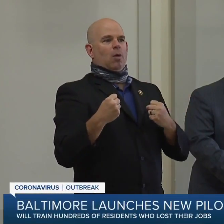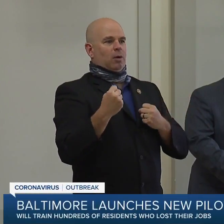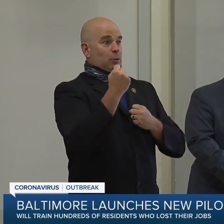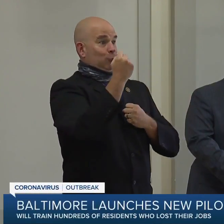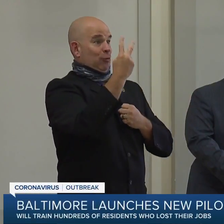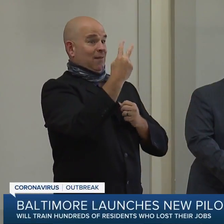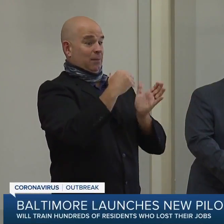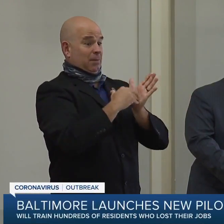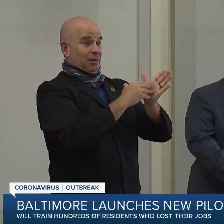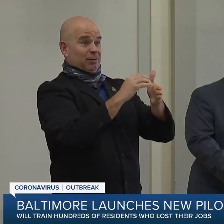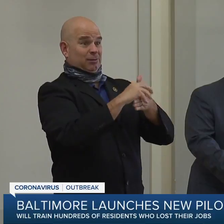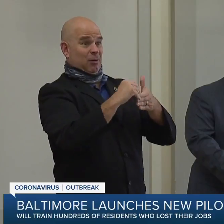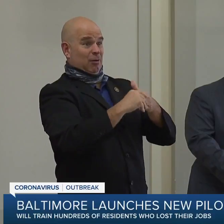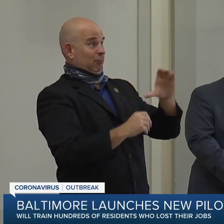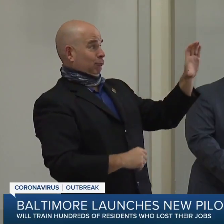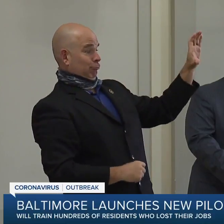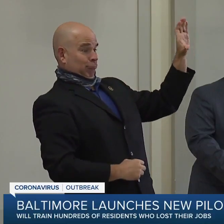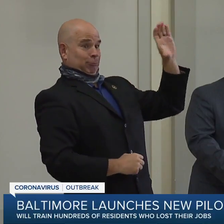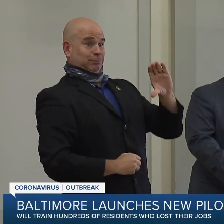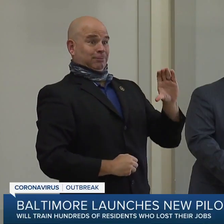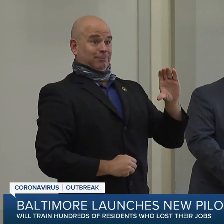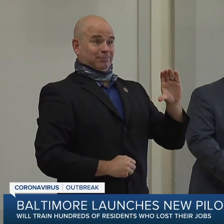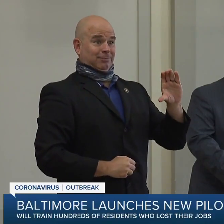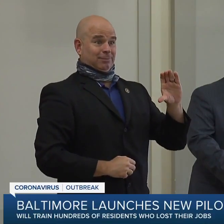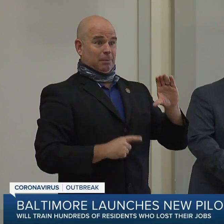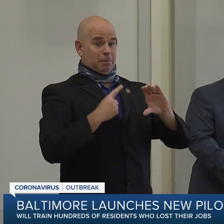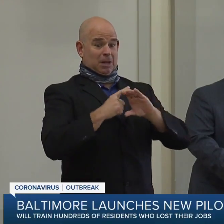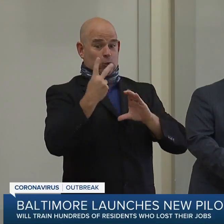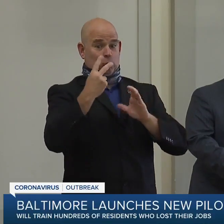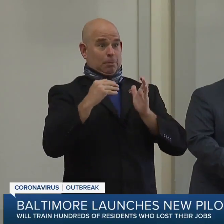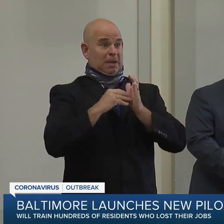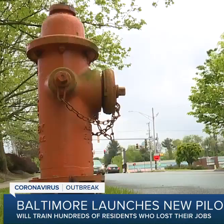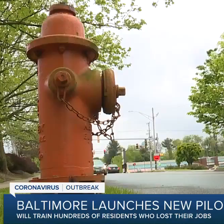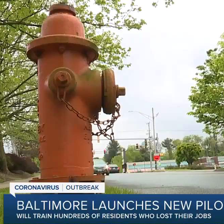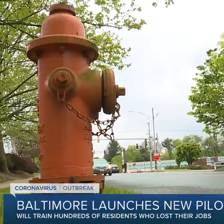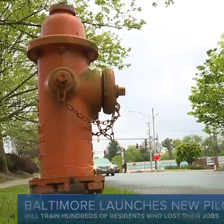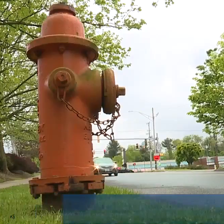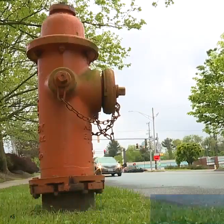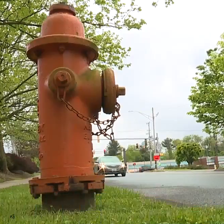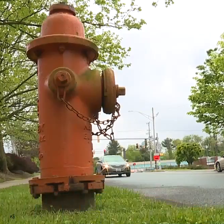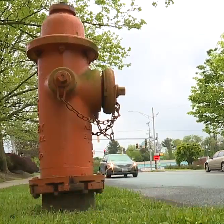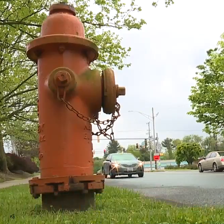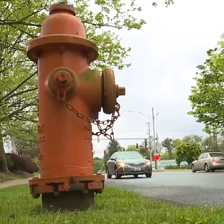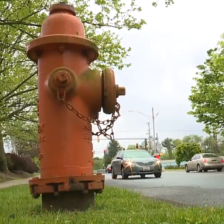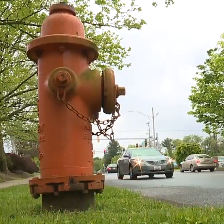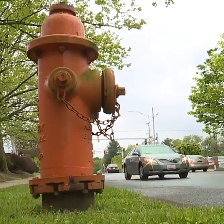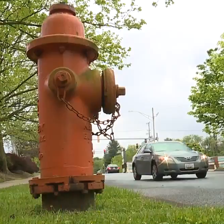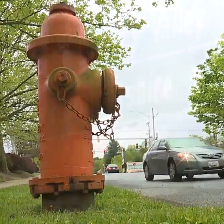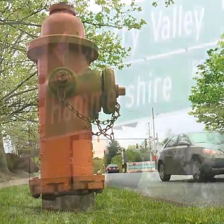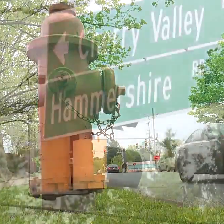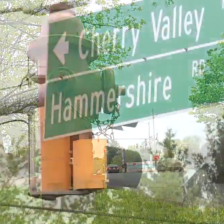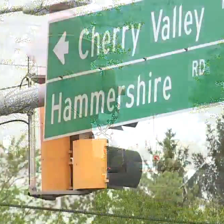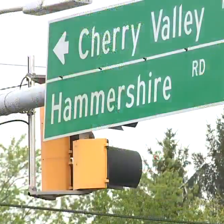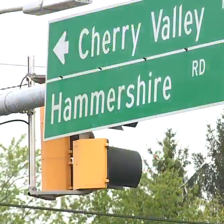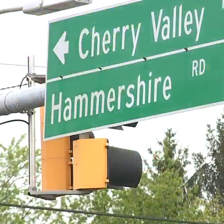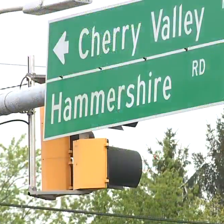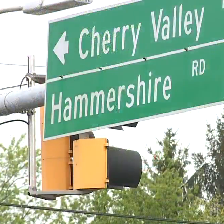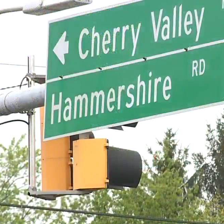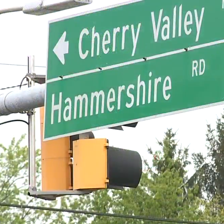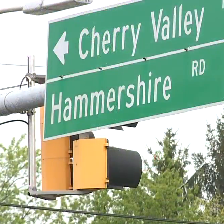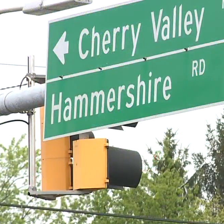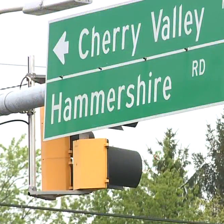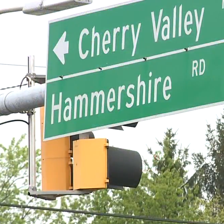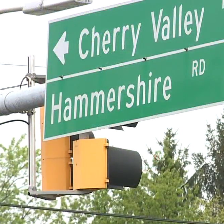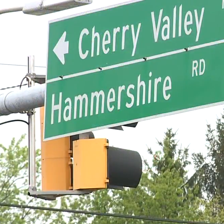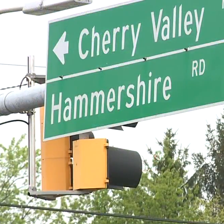It is designed to address economic and public health challenges caused by COVID-19 and the Baltimore Health Corps will recruit and they'll train